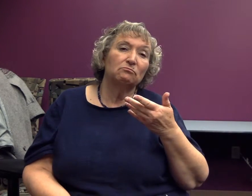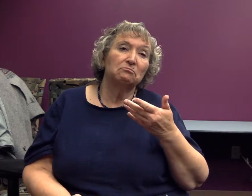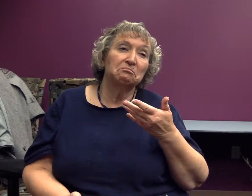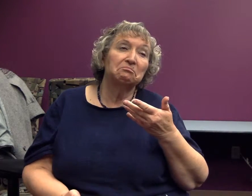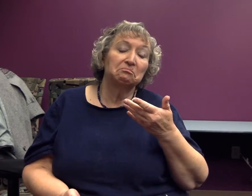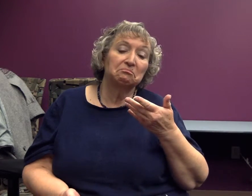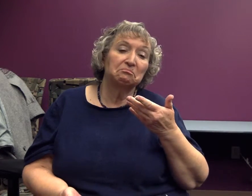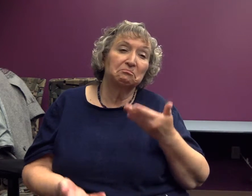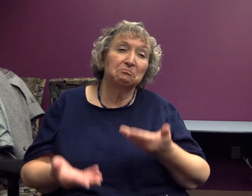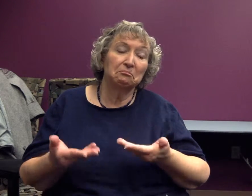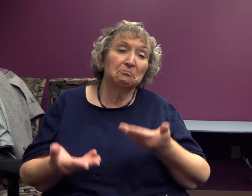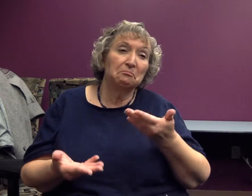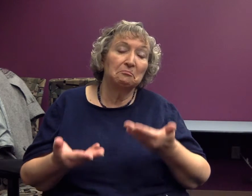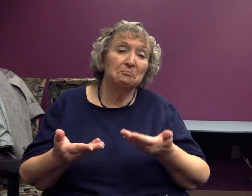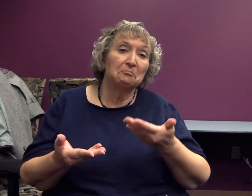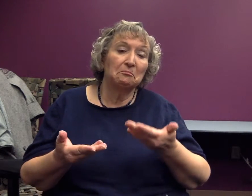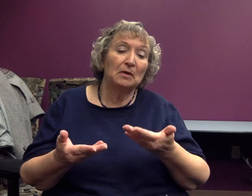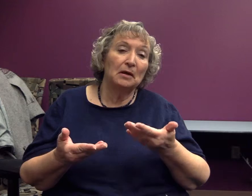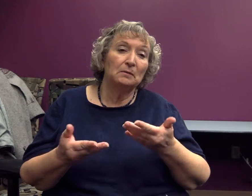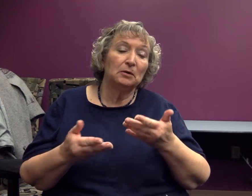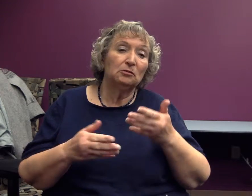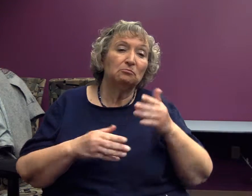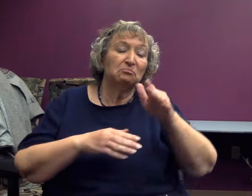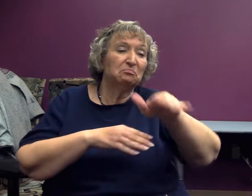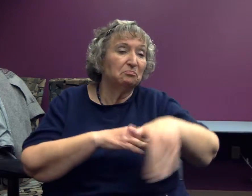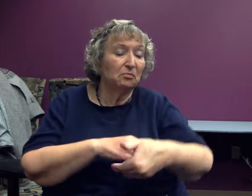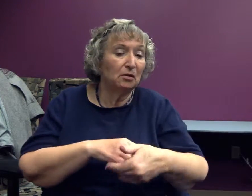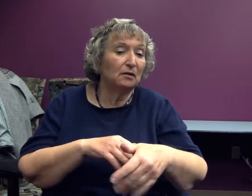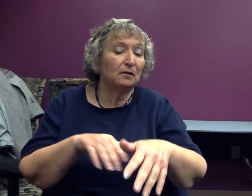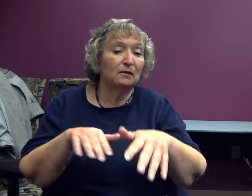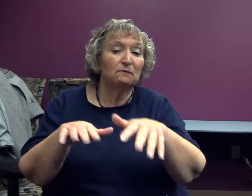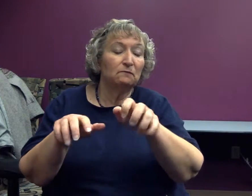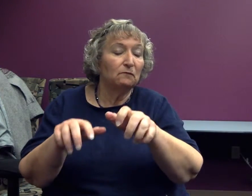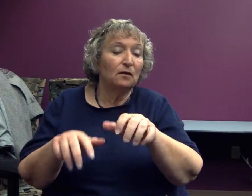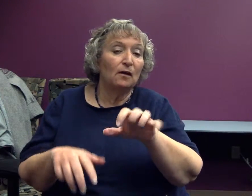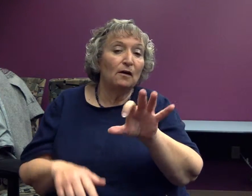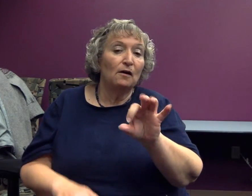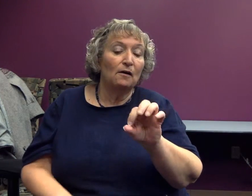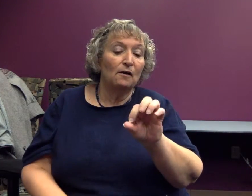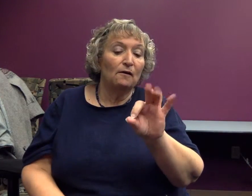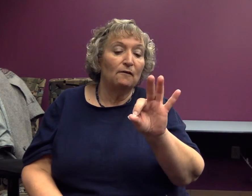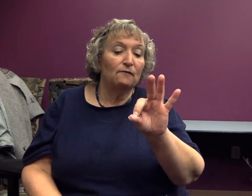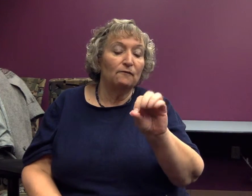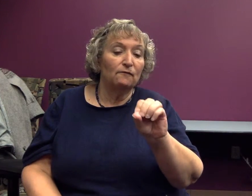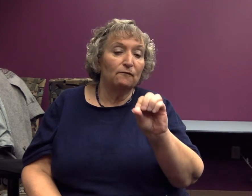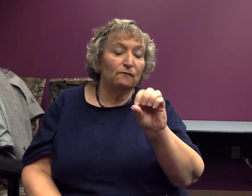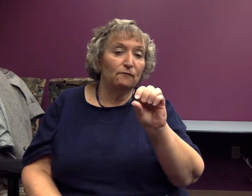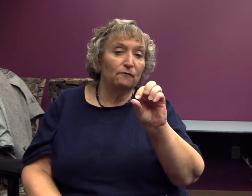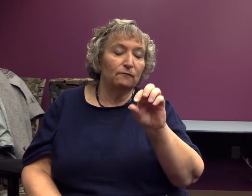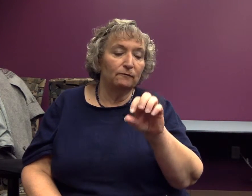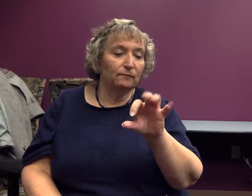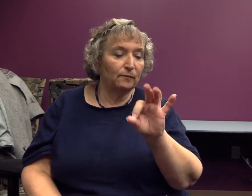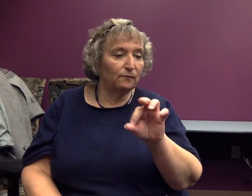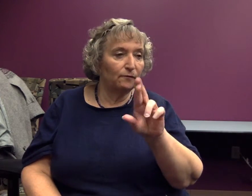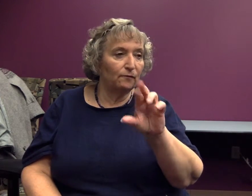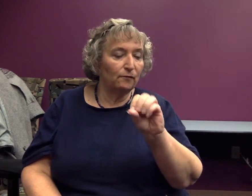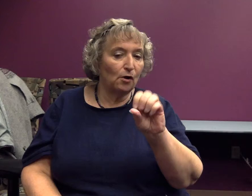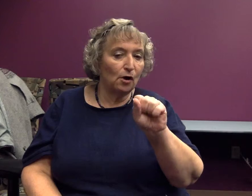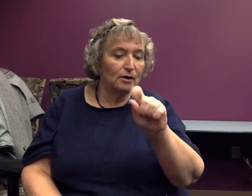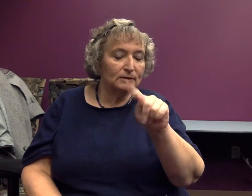getting to the point where we might be past it, but I wouldn't be surprised if temperature drops real cool. Maybe next week, one night, and kills everybody's plants they've recently